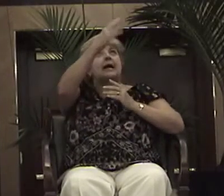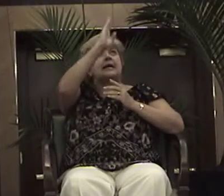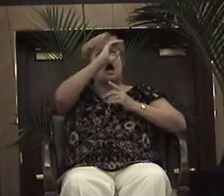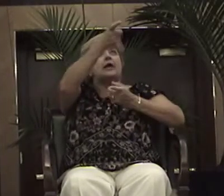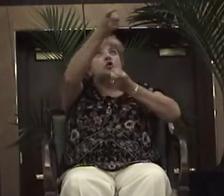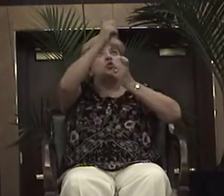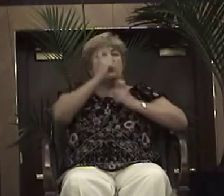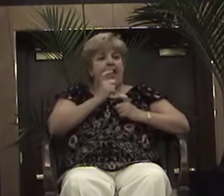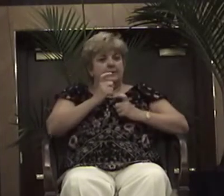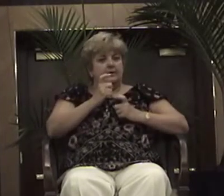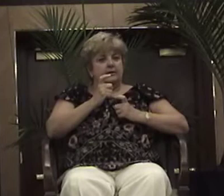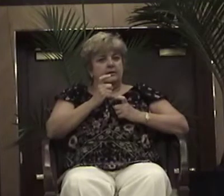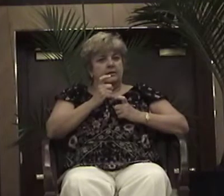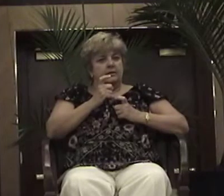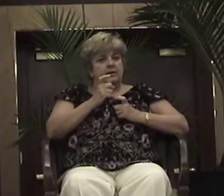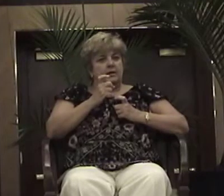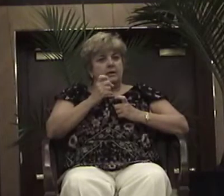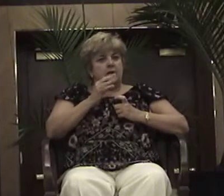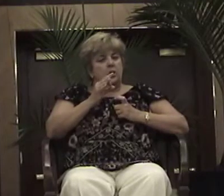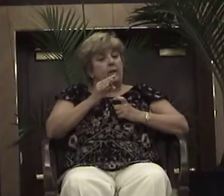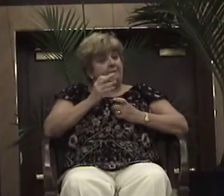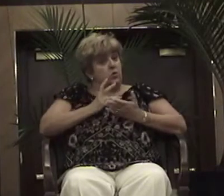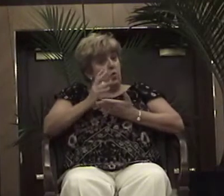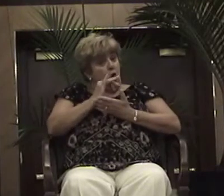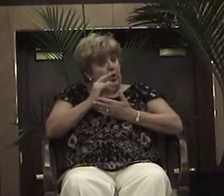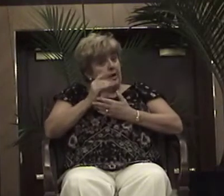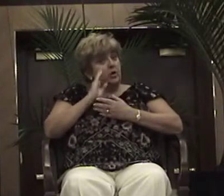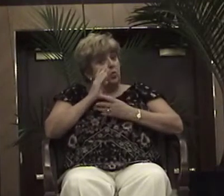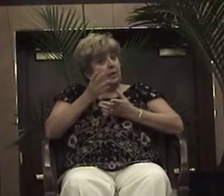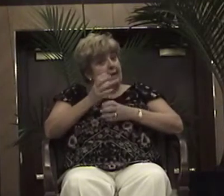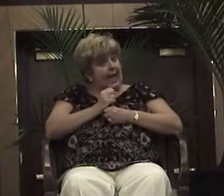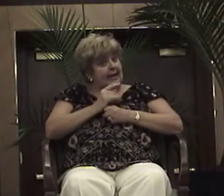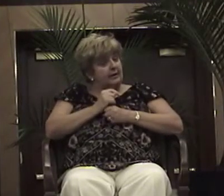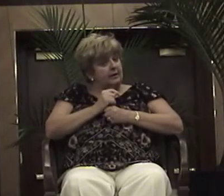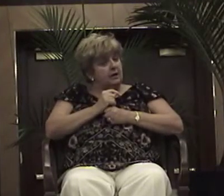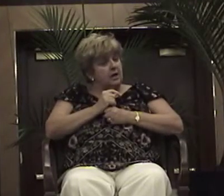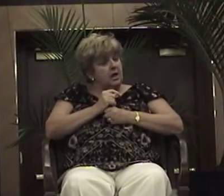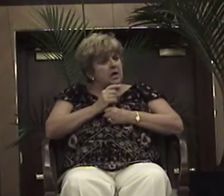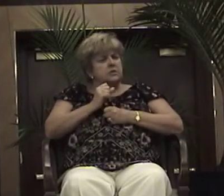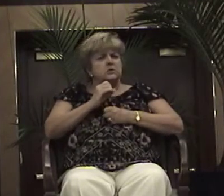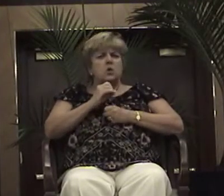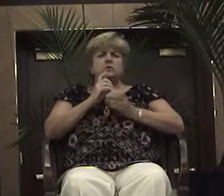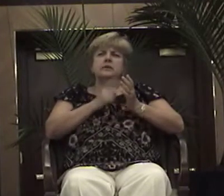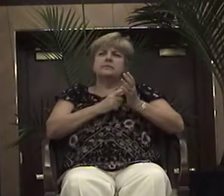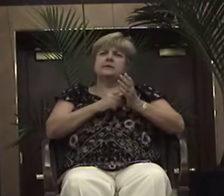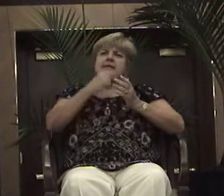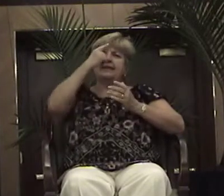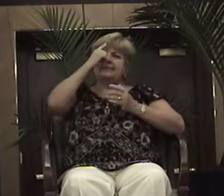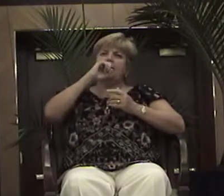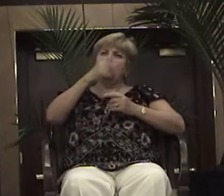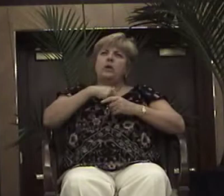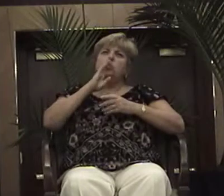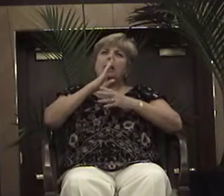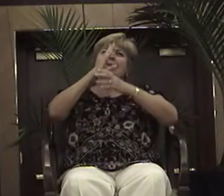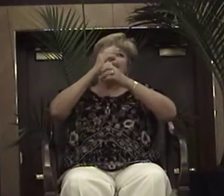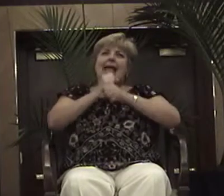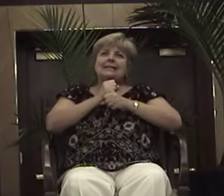you merit it, you'll get it. If you don't, you won't. So I think sometimes we think we're going to get serenity just by saying the